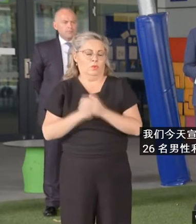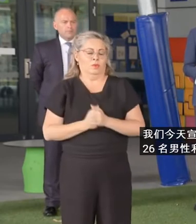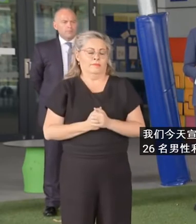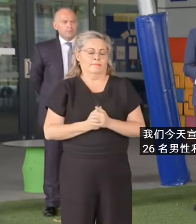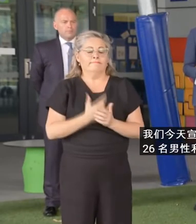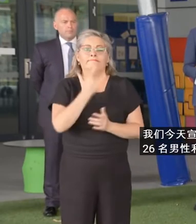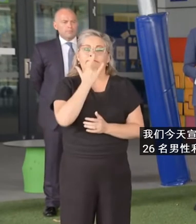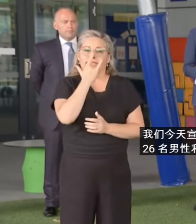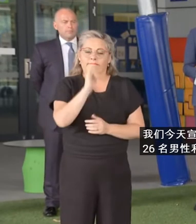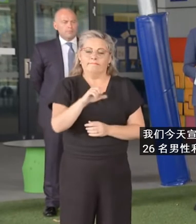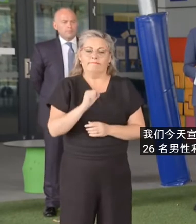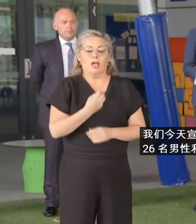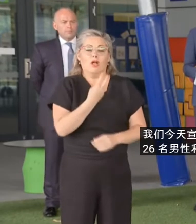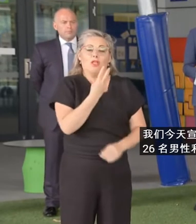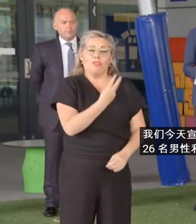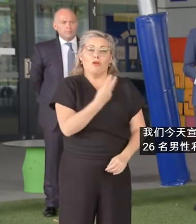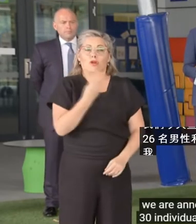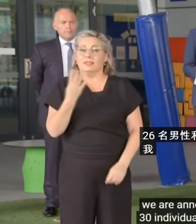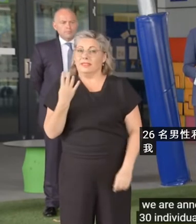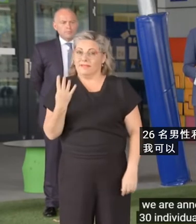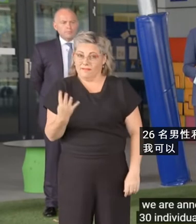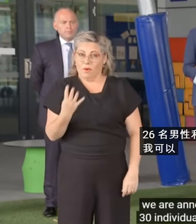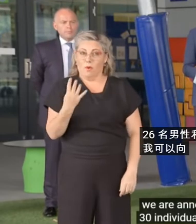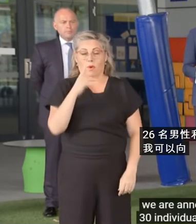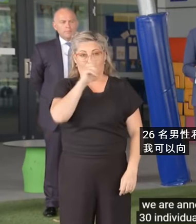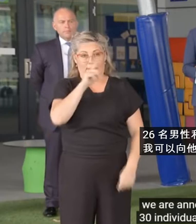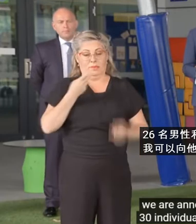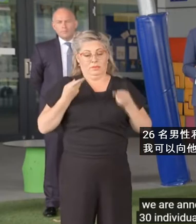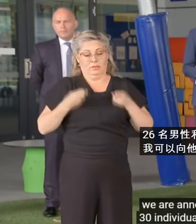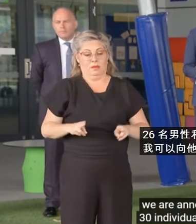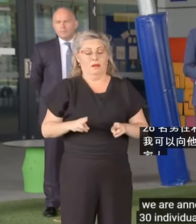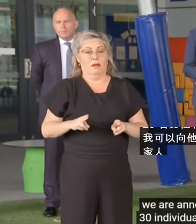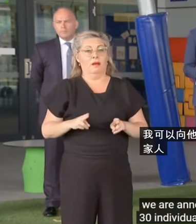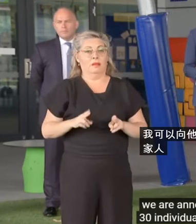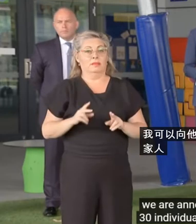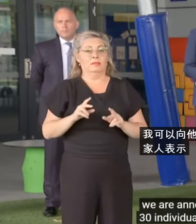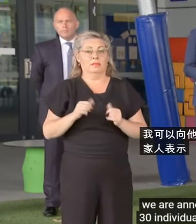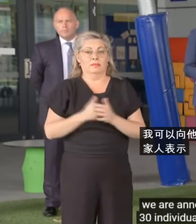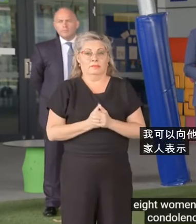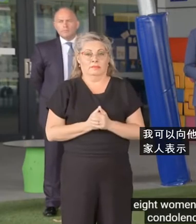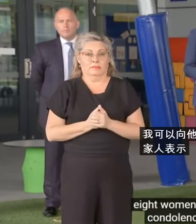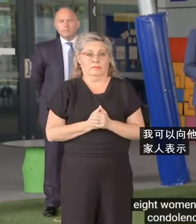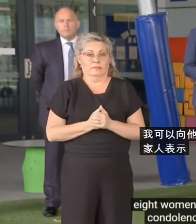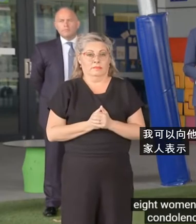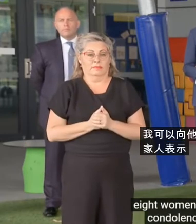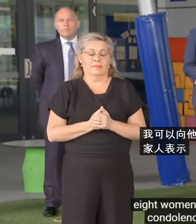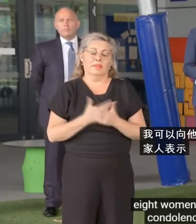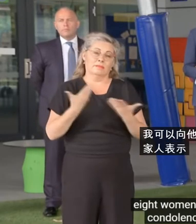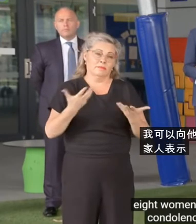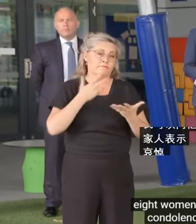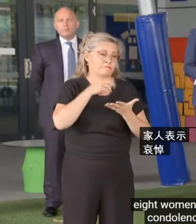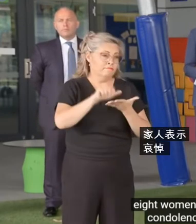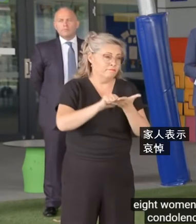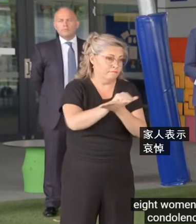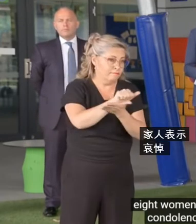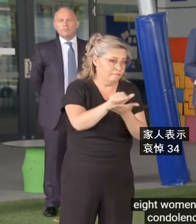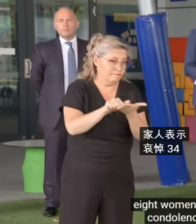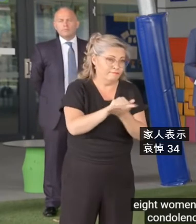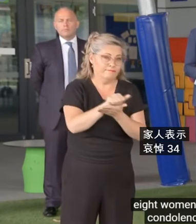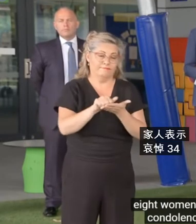today, 26 men and 8 women, and can I express my condolences to their families for their loss.